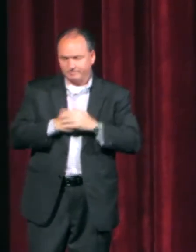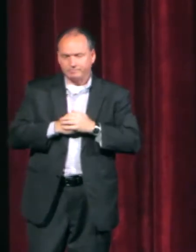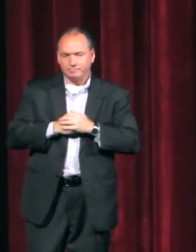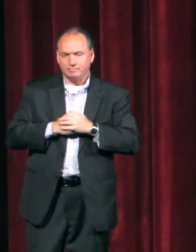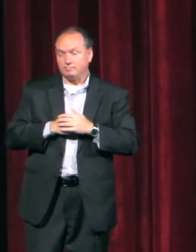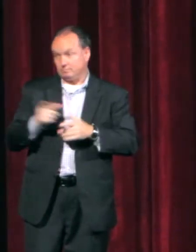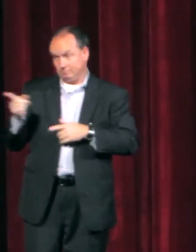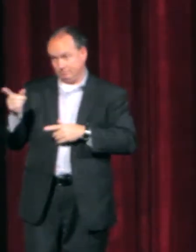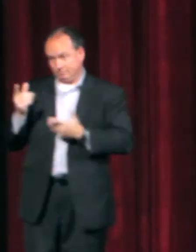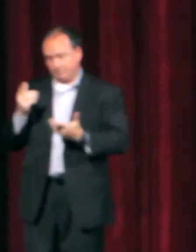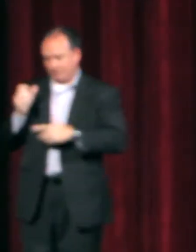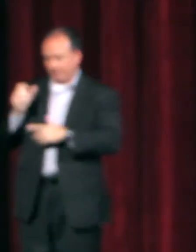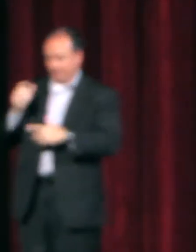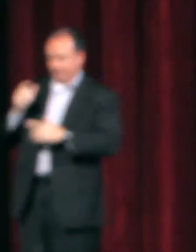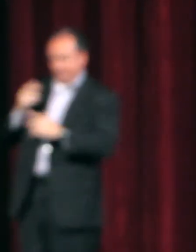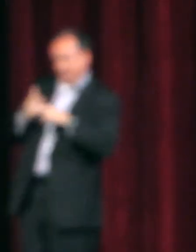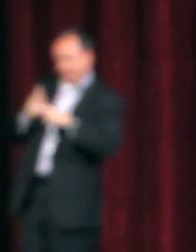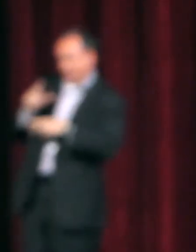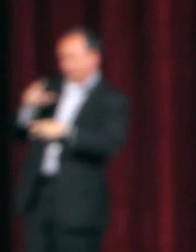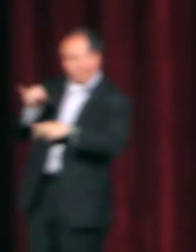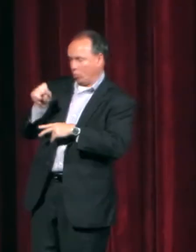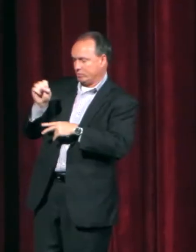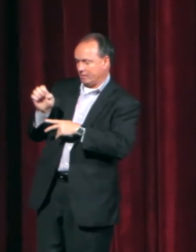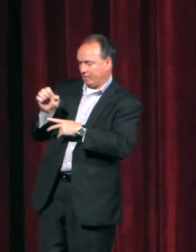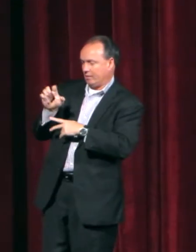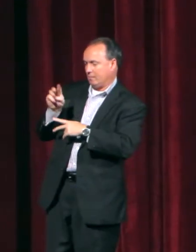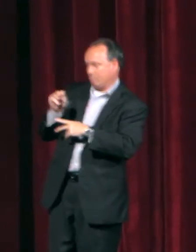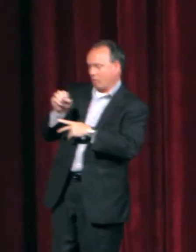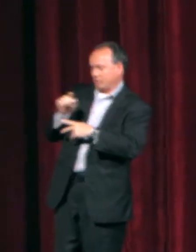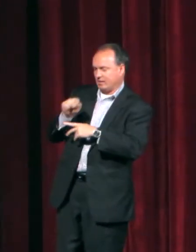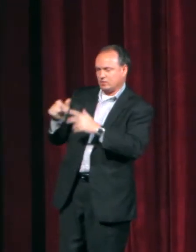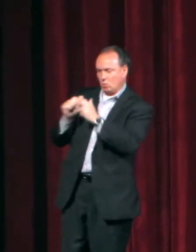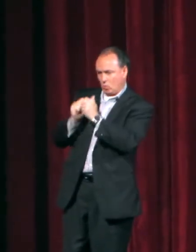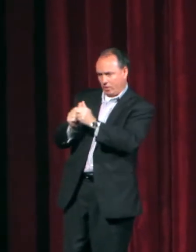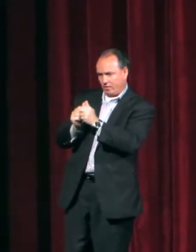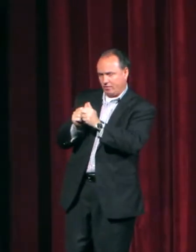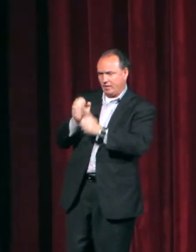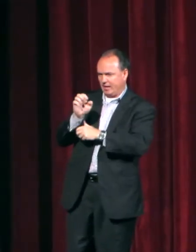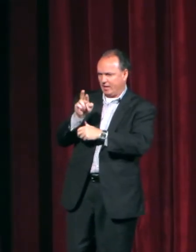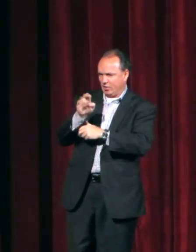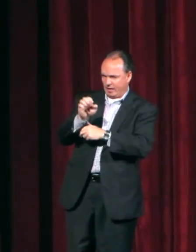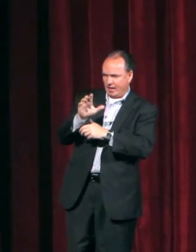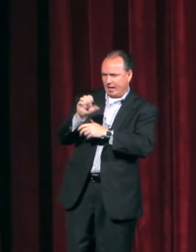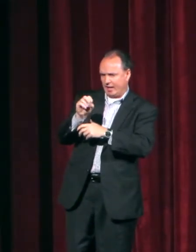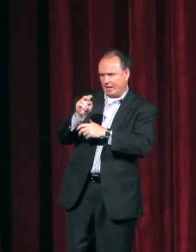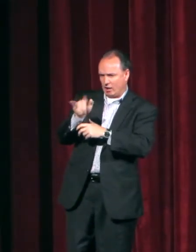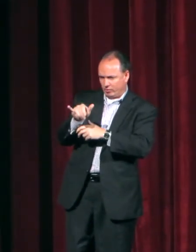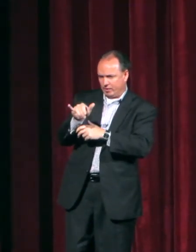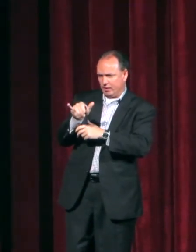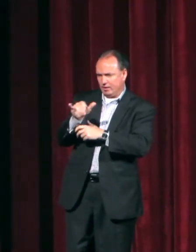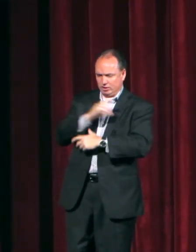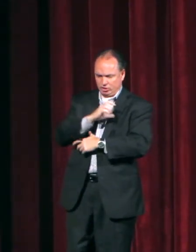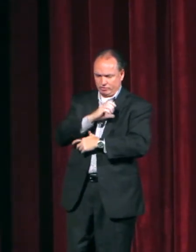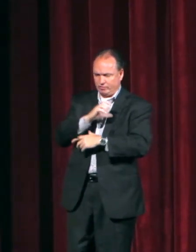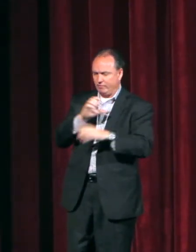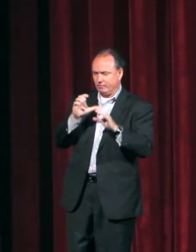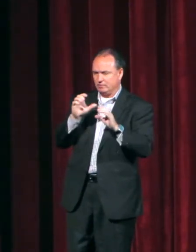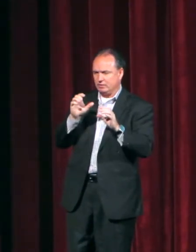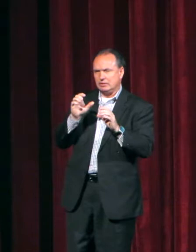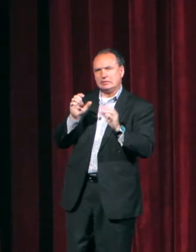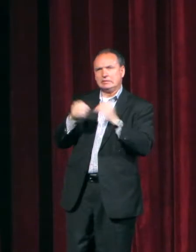Like Mr. Scaletta said, my name is Deputy Jose Montez. I've been with the Erie County Sheriff's Office for about 5 years